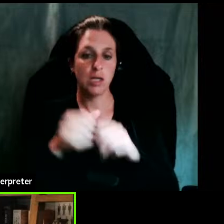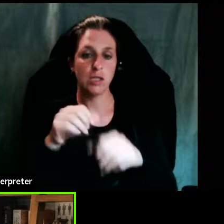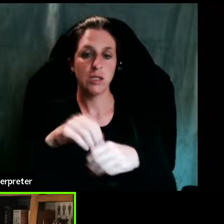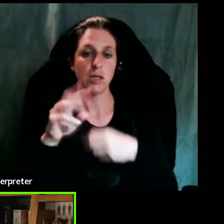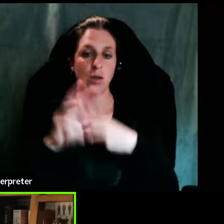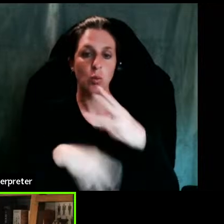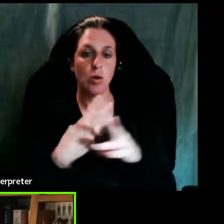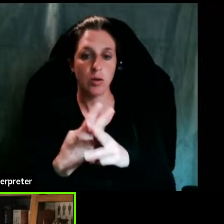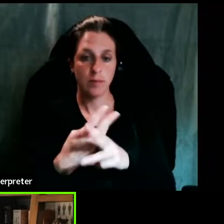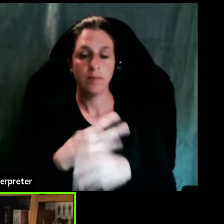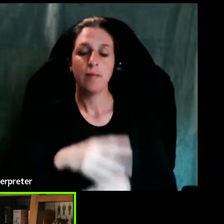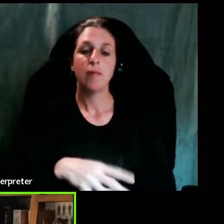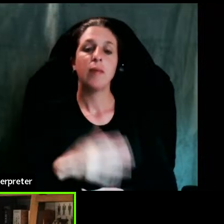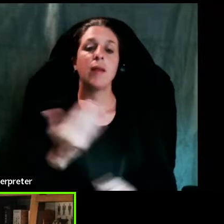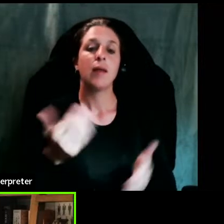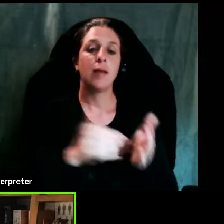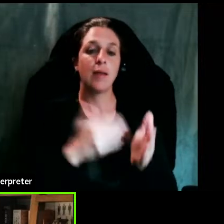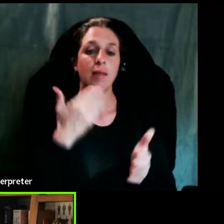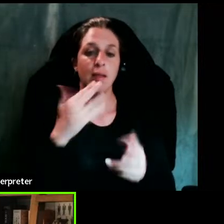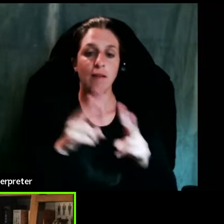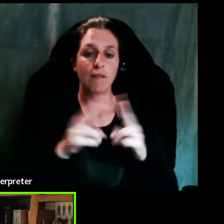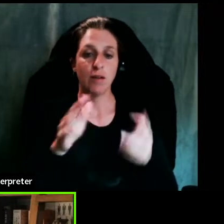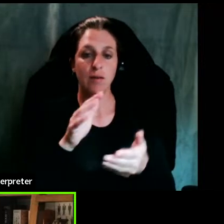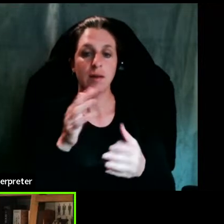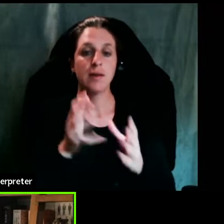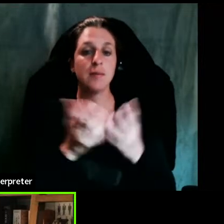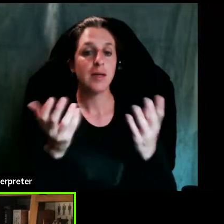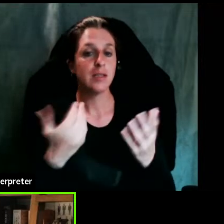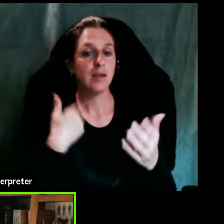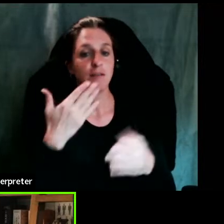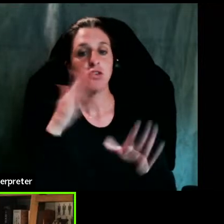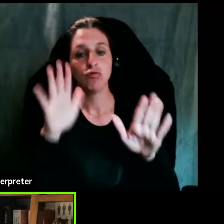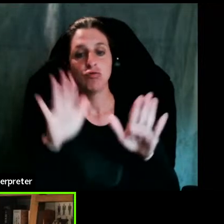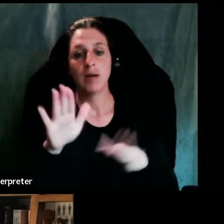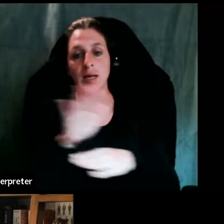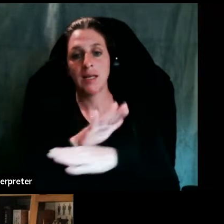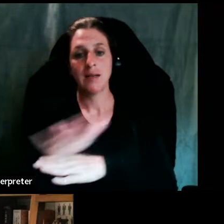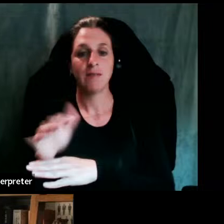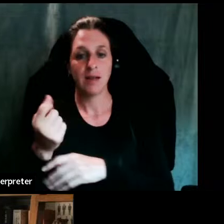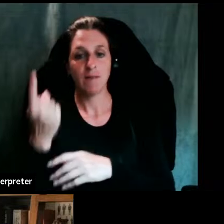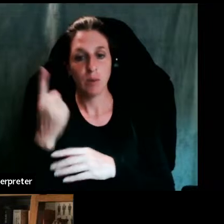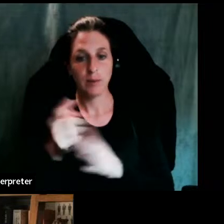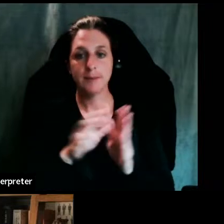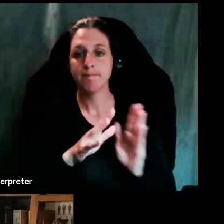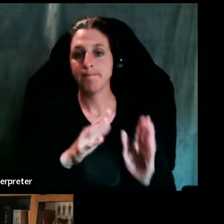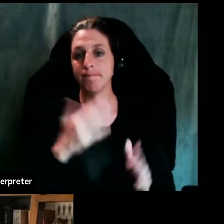Again, thank you very much. Have a great evening, everybody. Thank you.